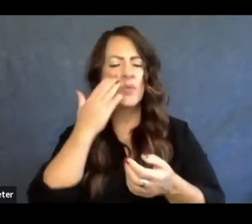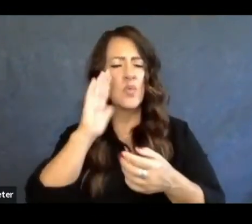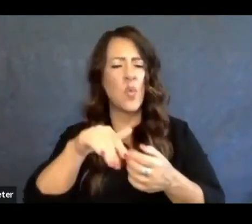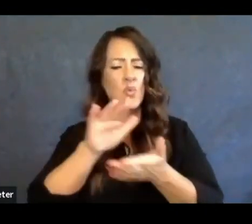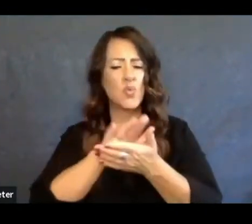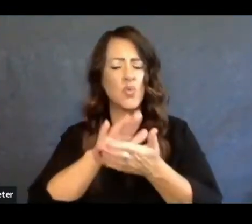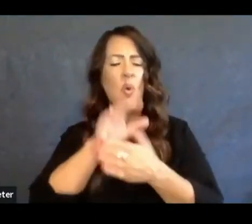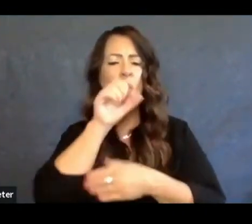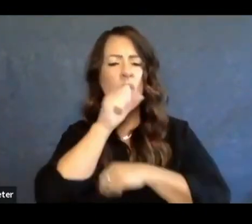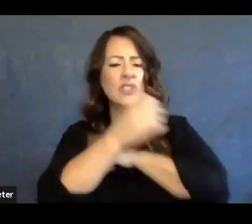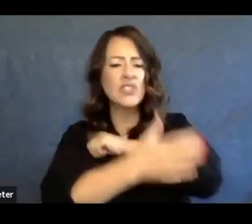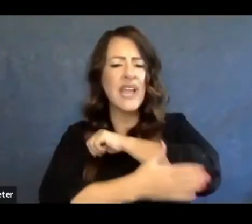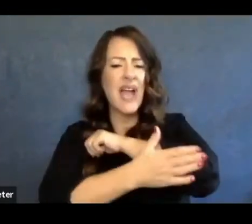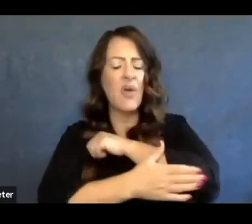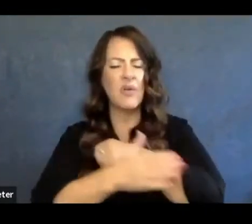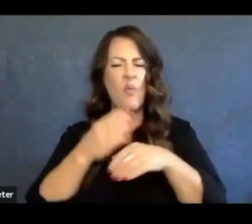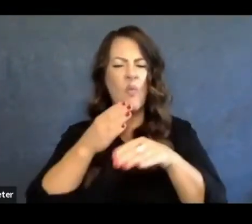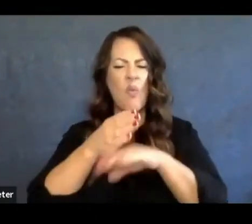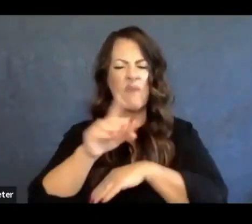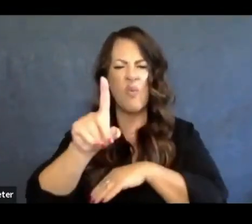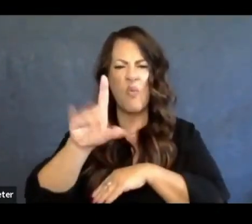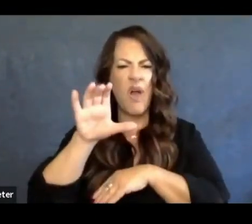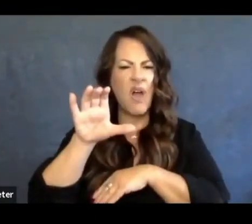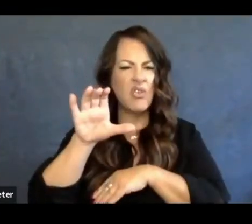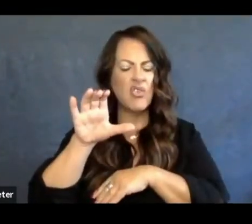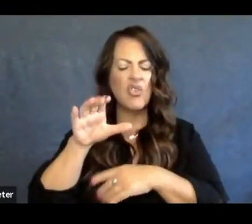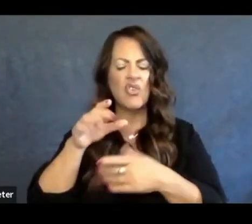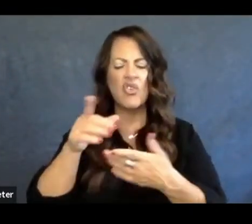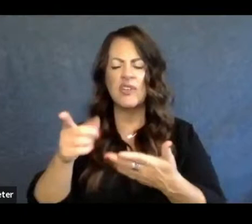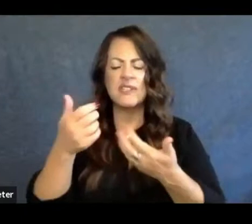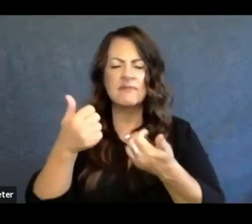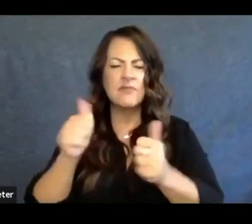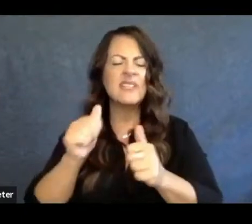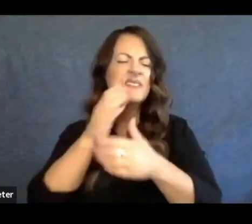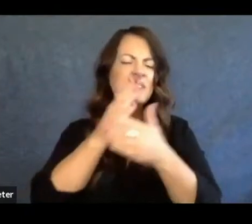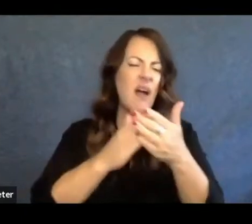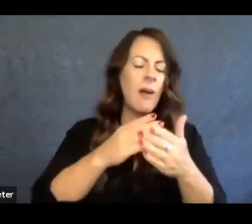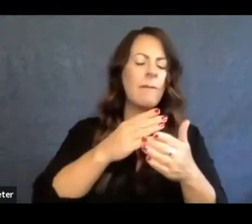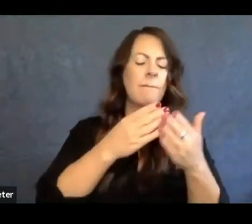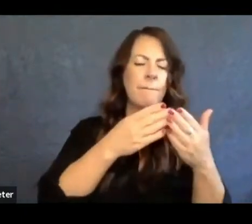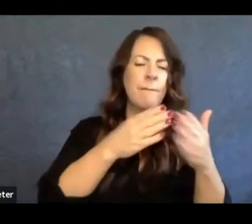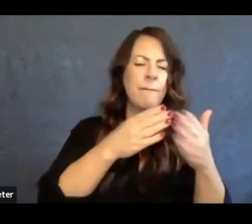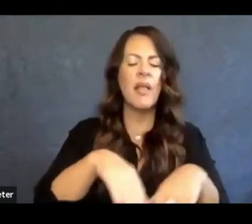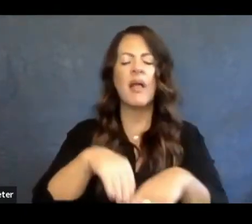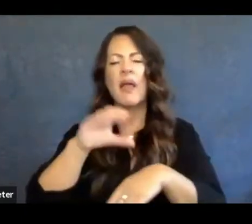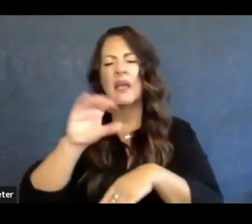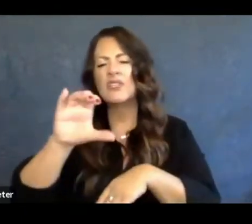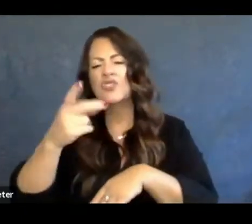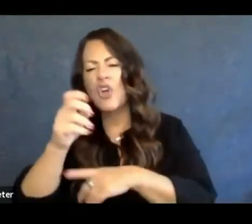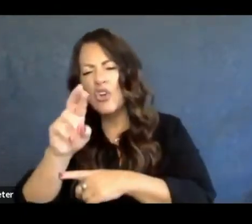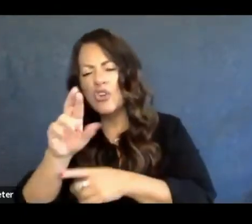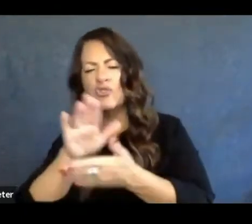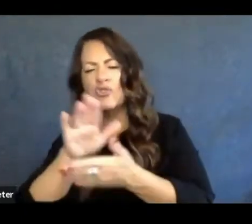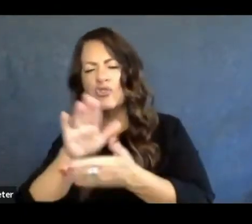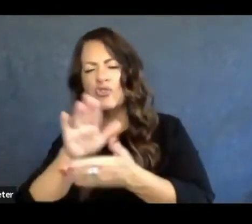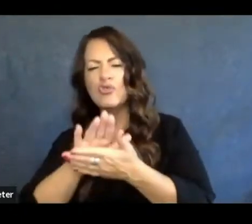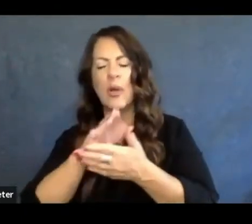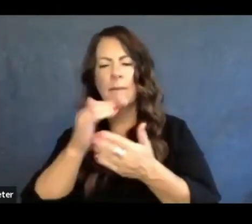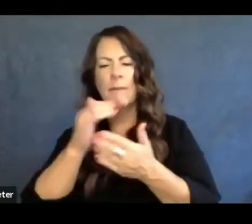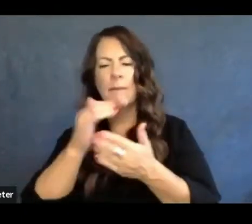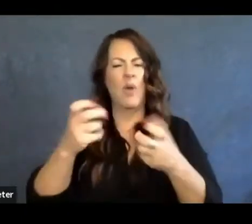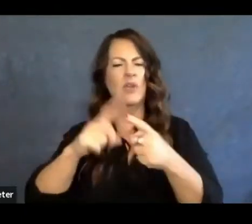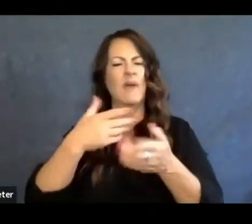last count over 100, the mix of public and private charter schools. But they've all applied for the waiver process. And now with